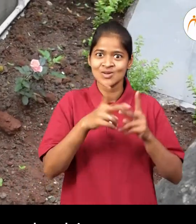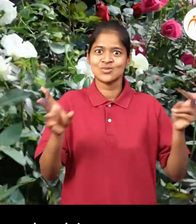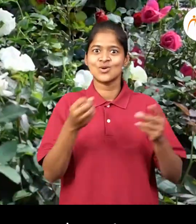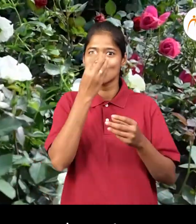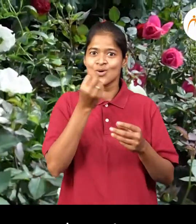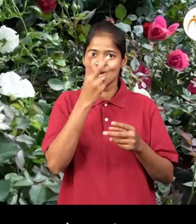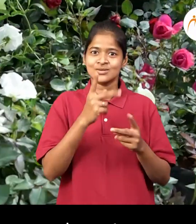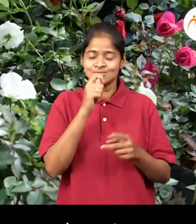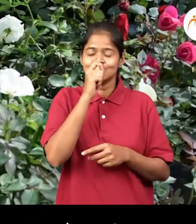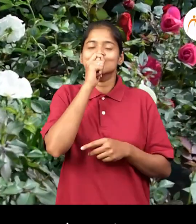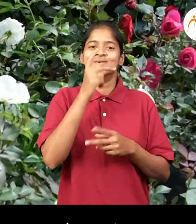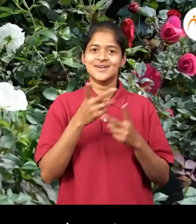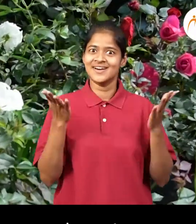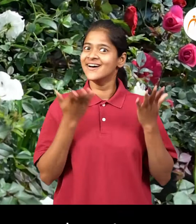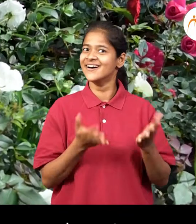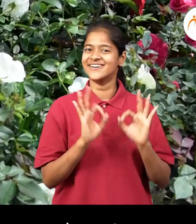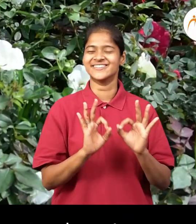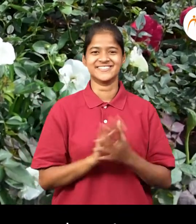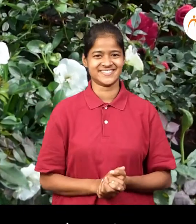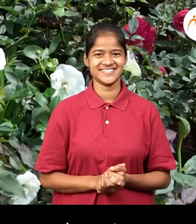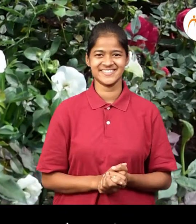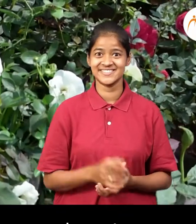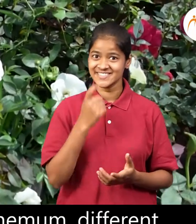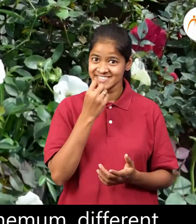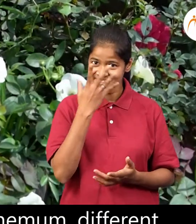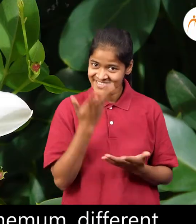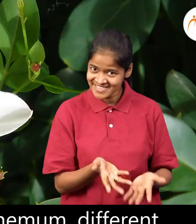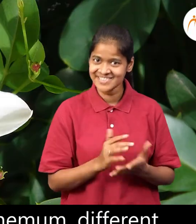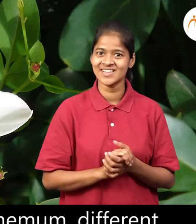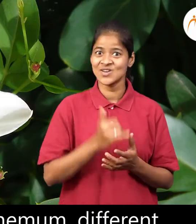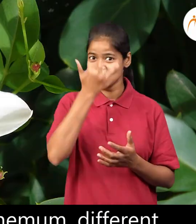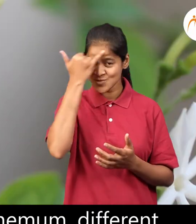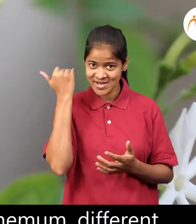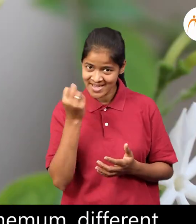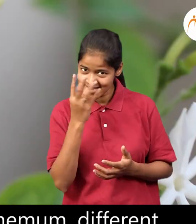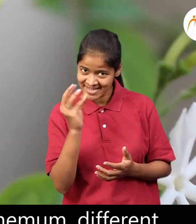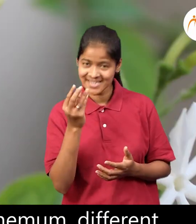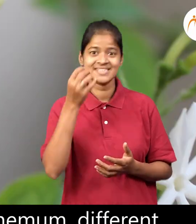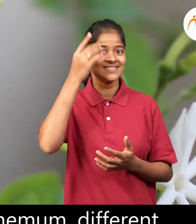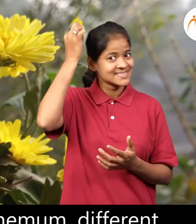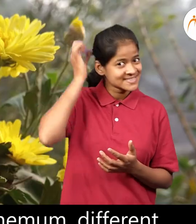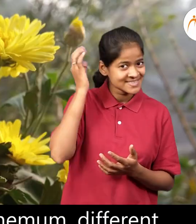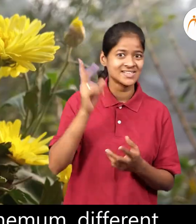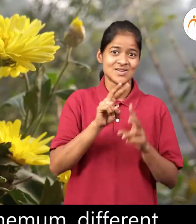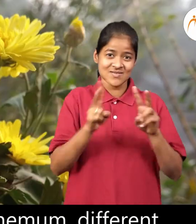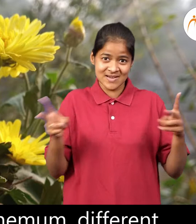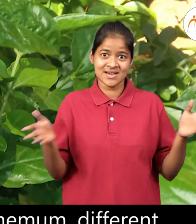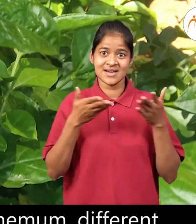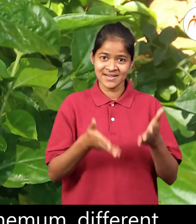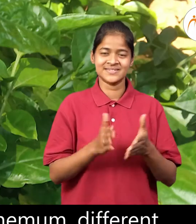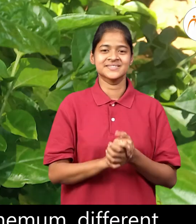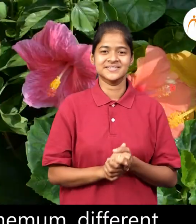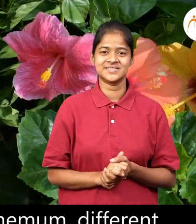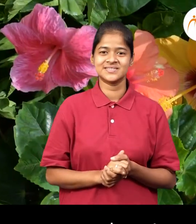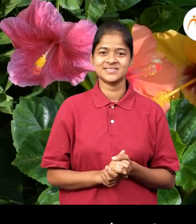roses of different colors jasmine chrysanthemum different types of